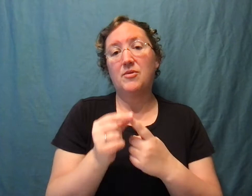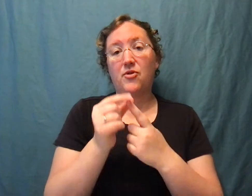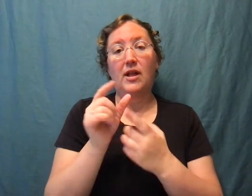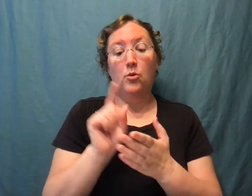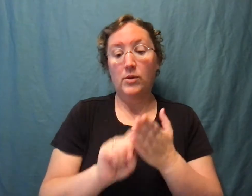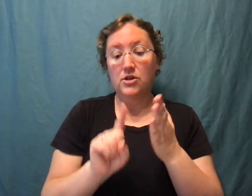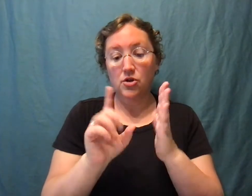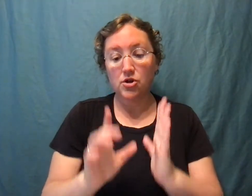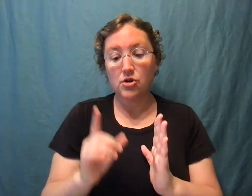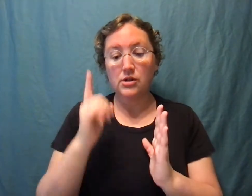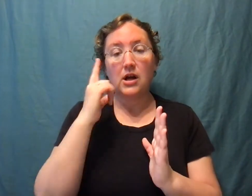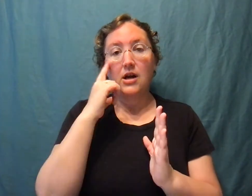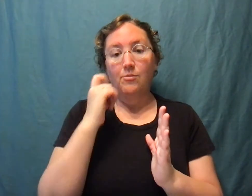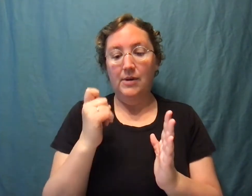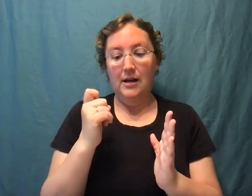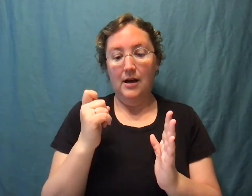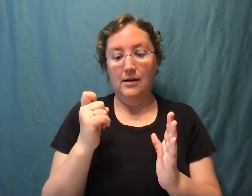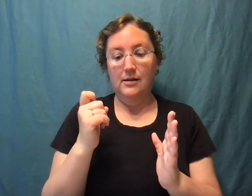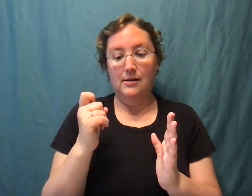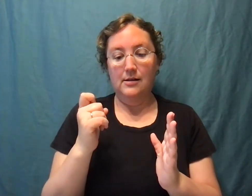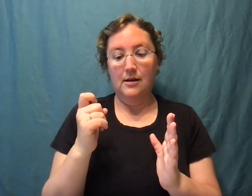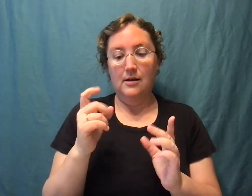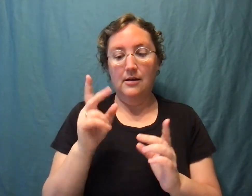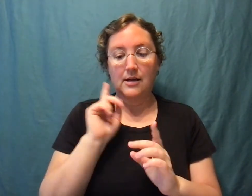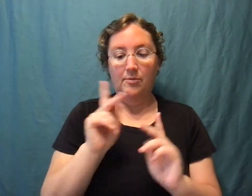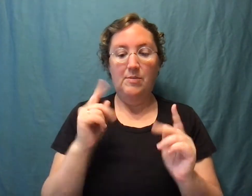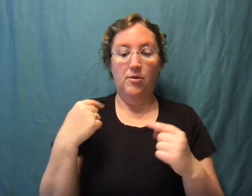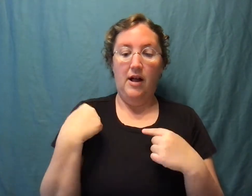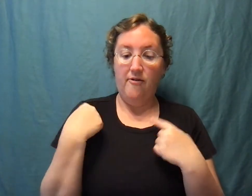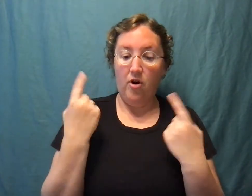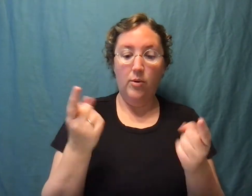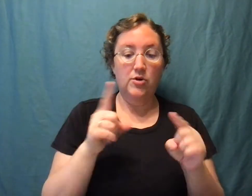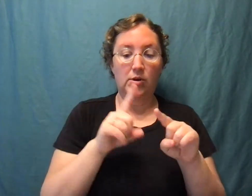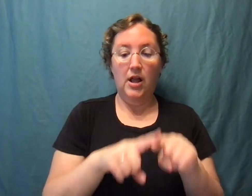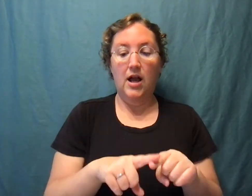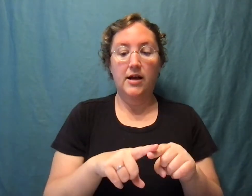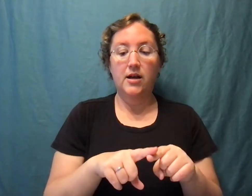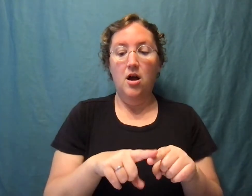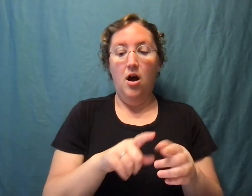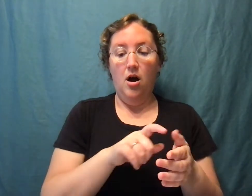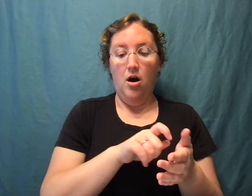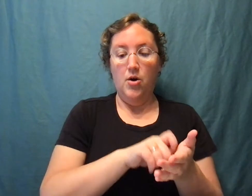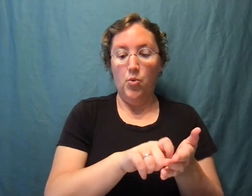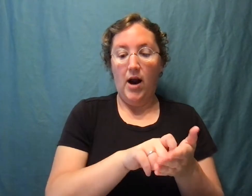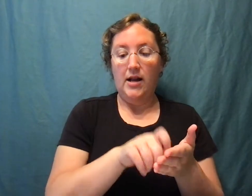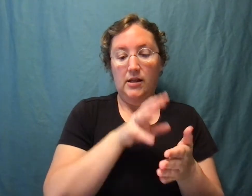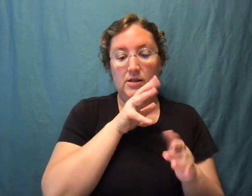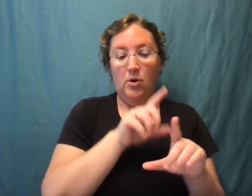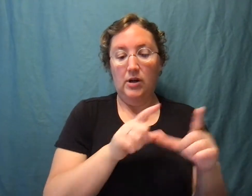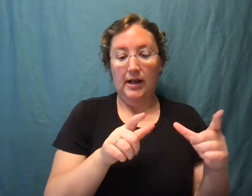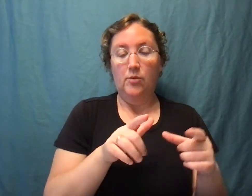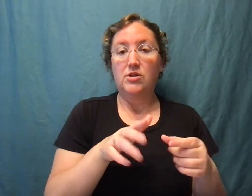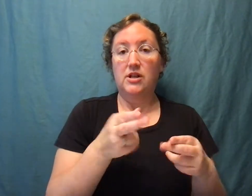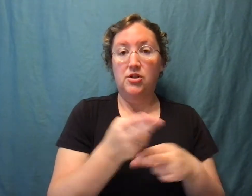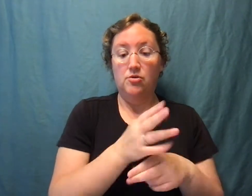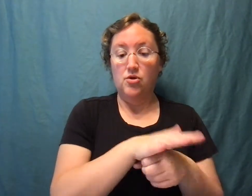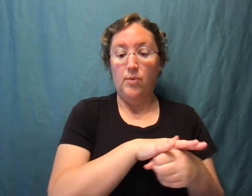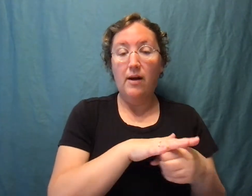like researchers because deaf people have always relied on writing the spoken language that's used around them. They